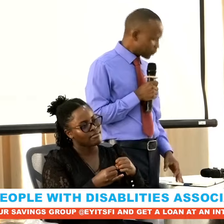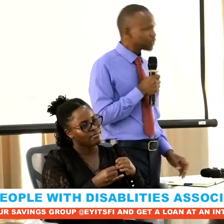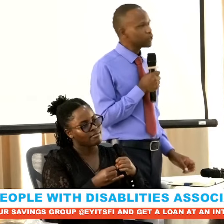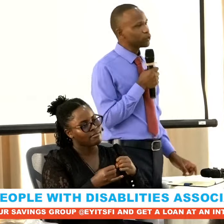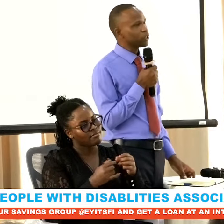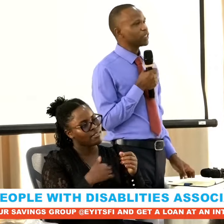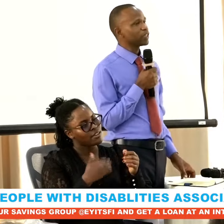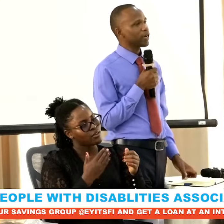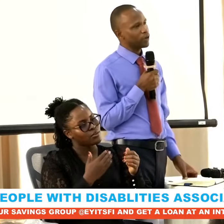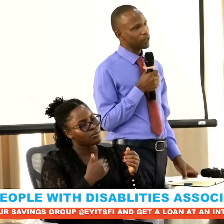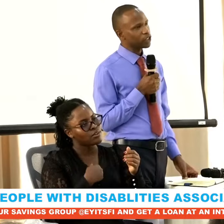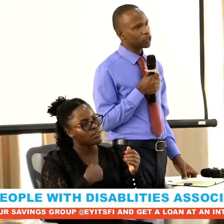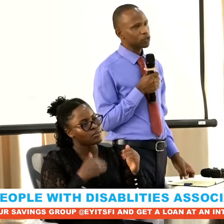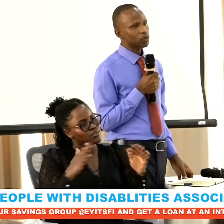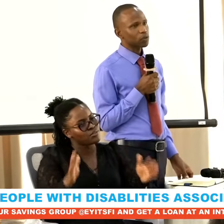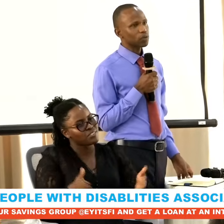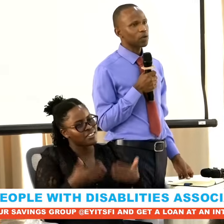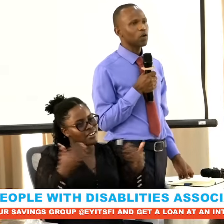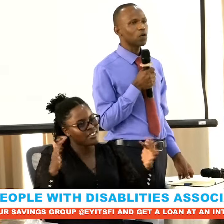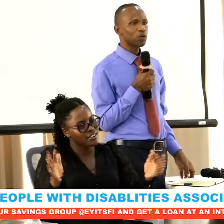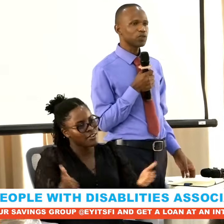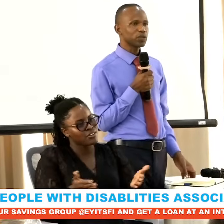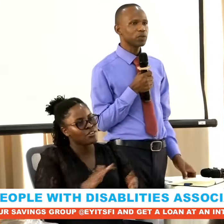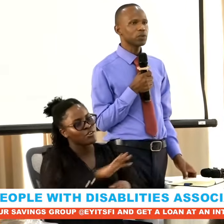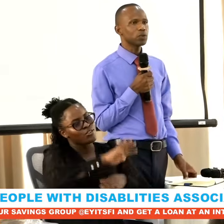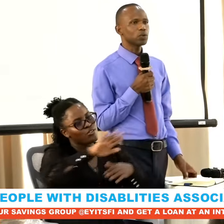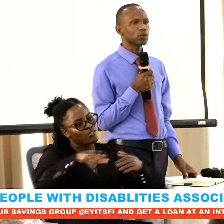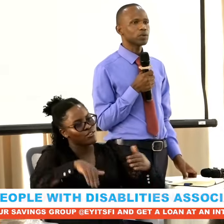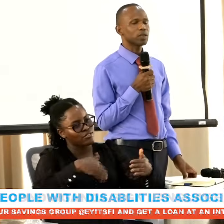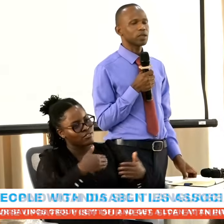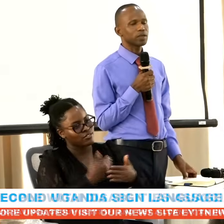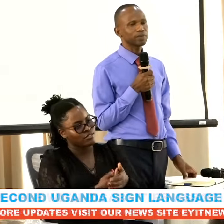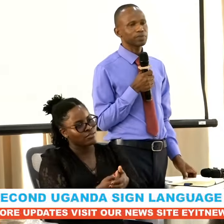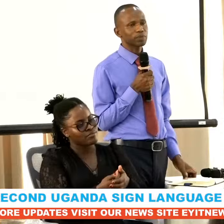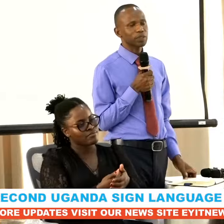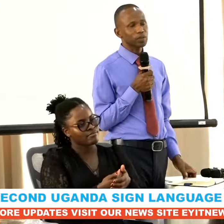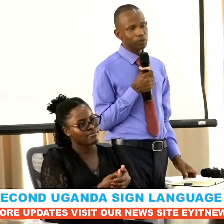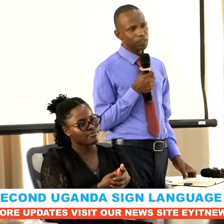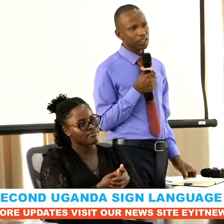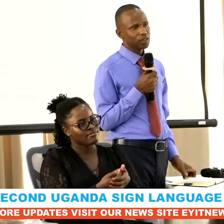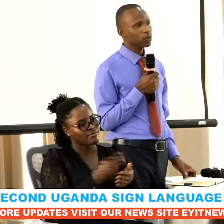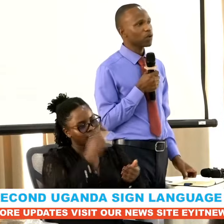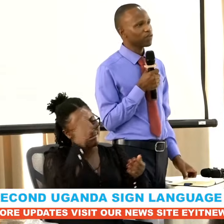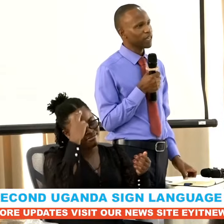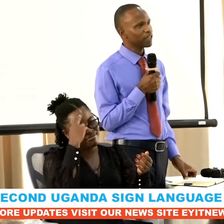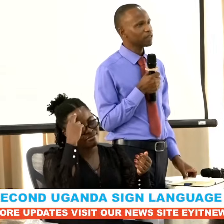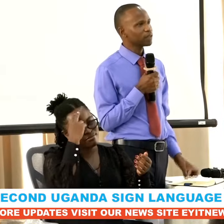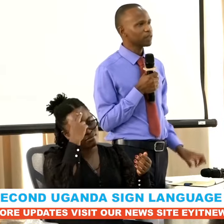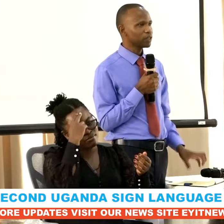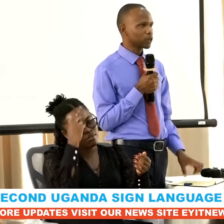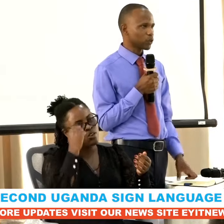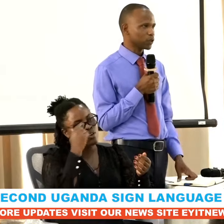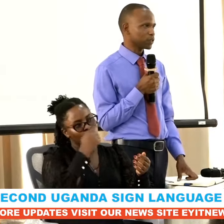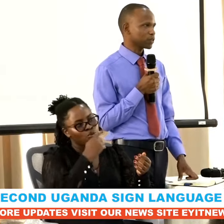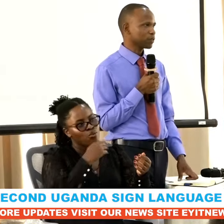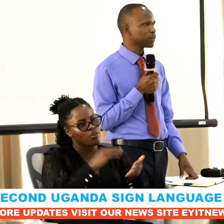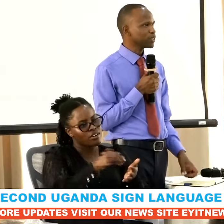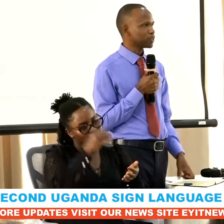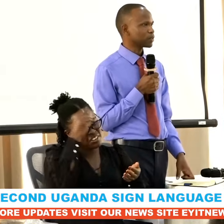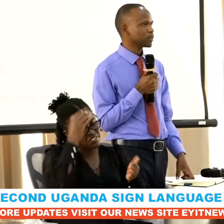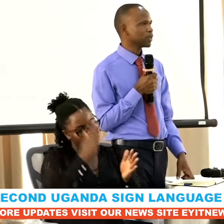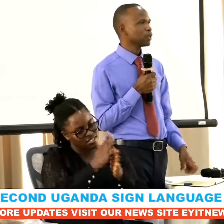I want to encourage all of you students who have done this